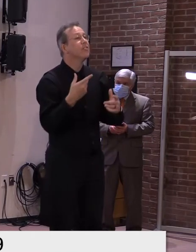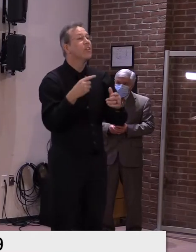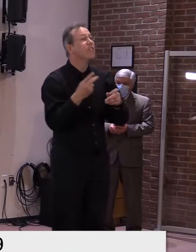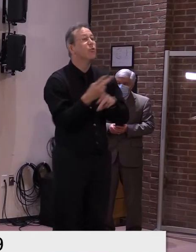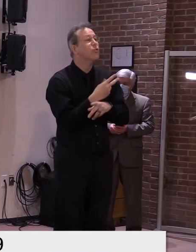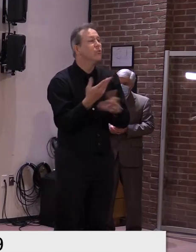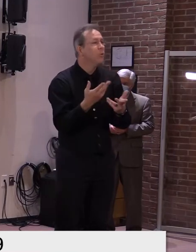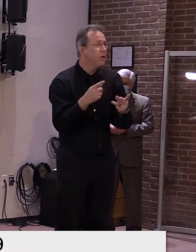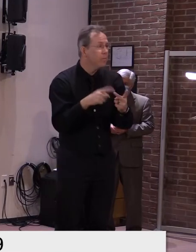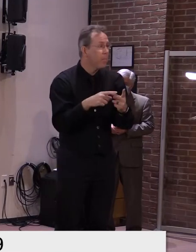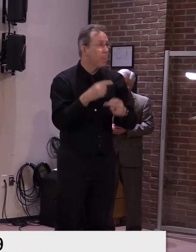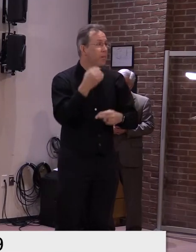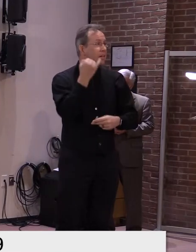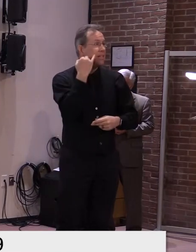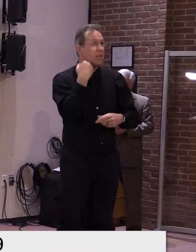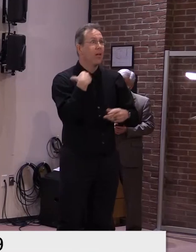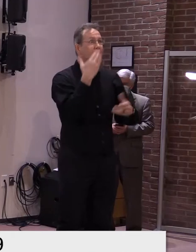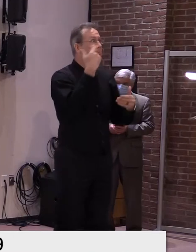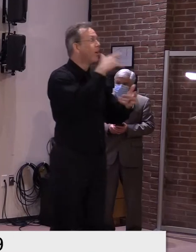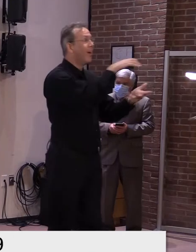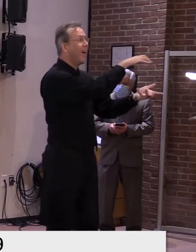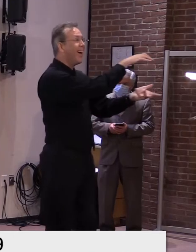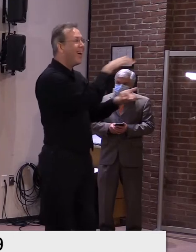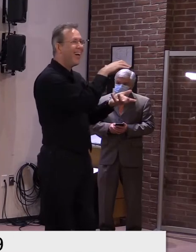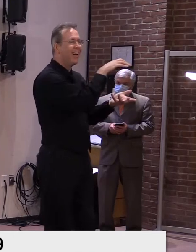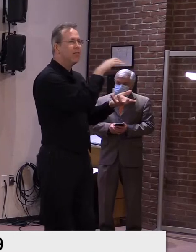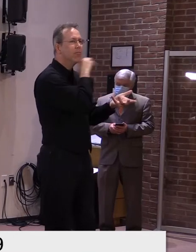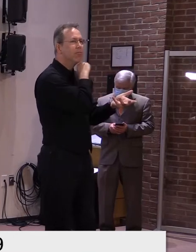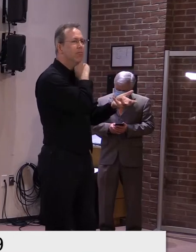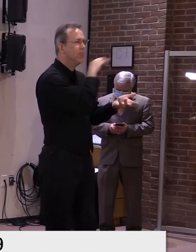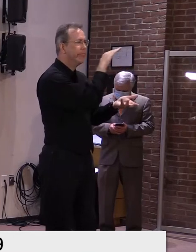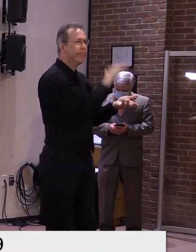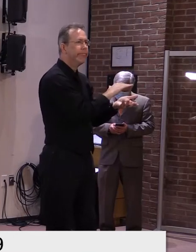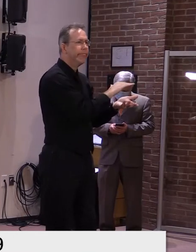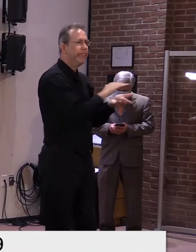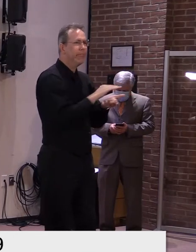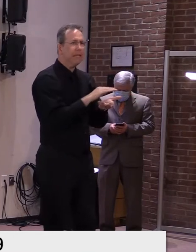next week. Well, we can fix that